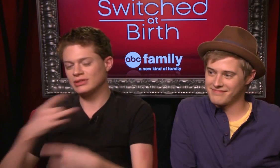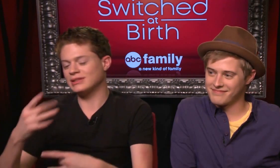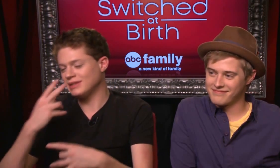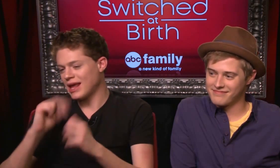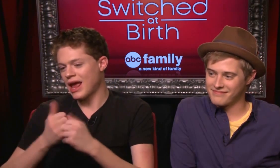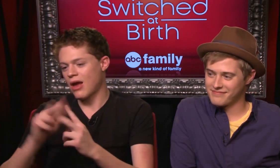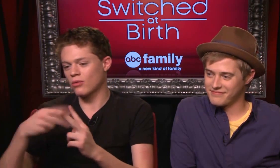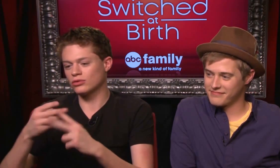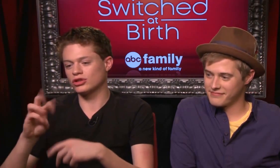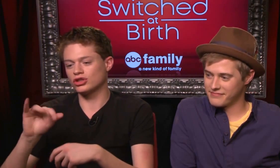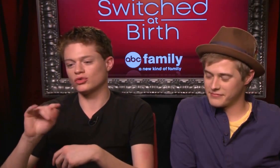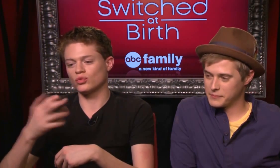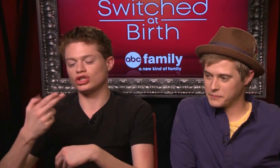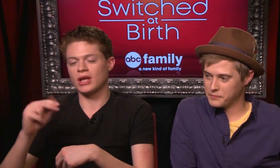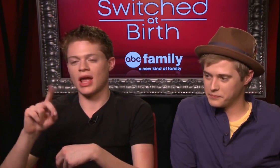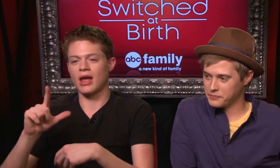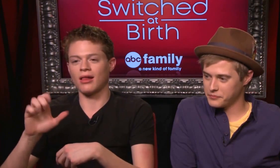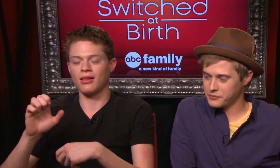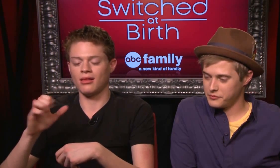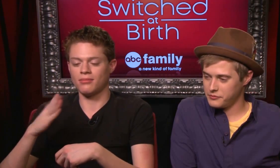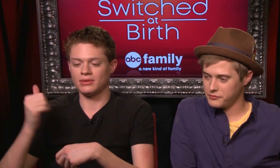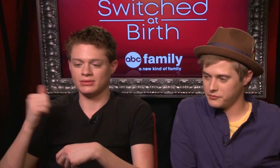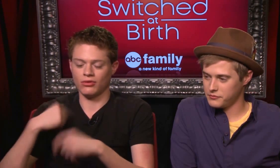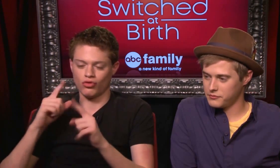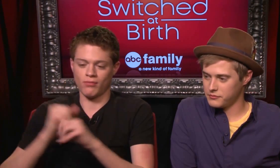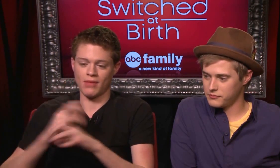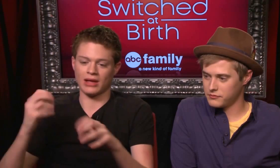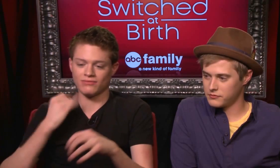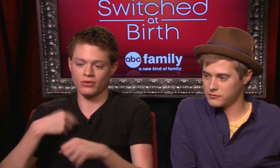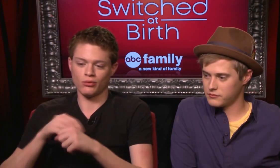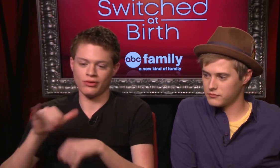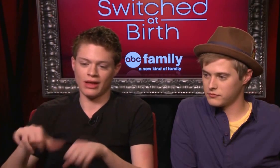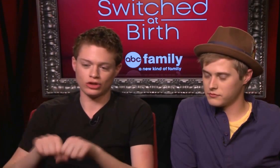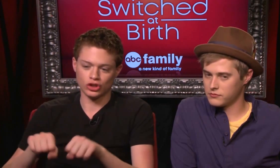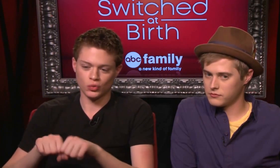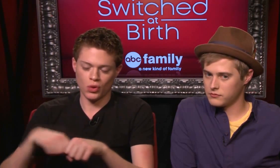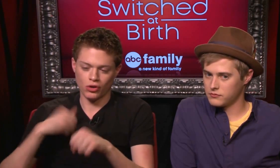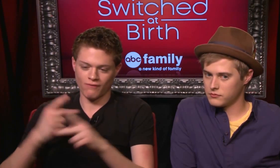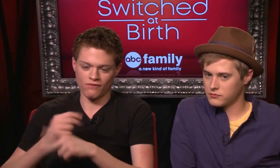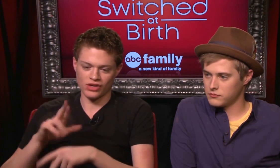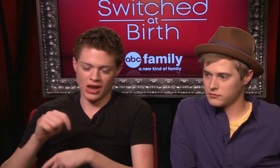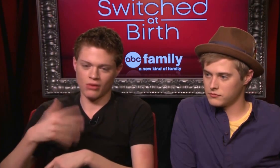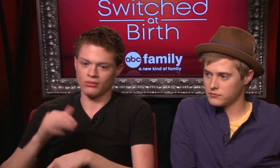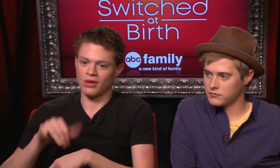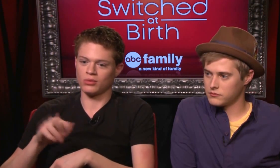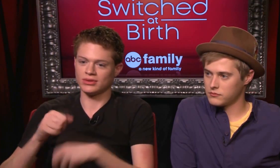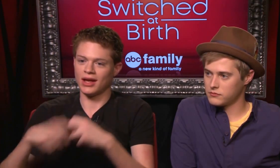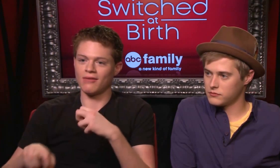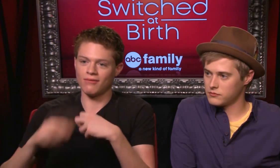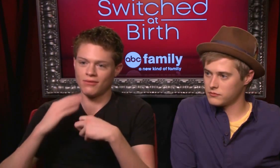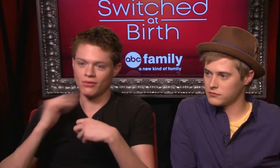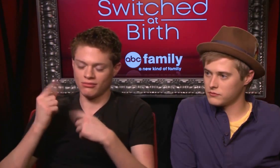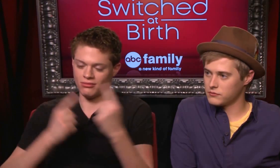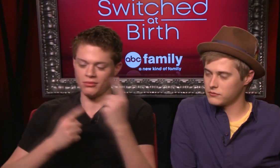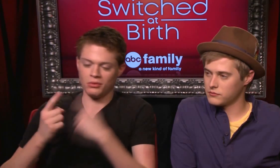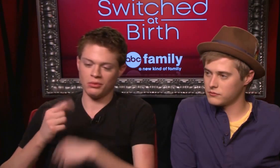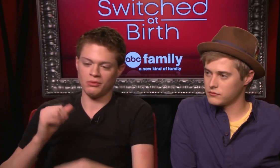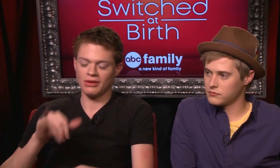It is very interesting to see how, you know, the switch situation and how it's being handled. I mean, to put myself in their